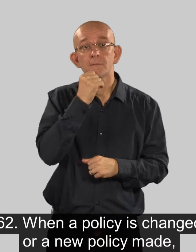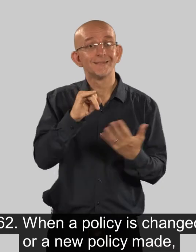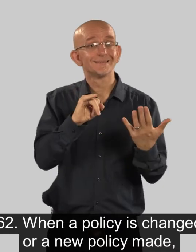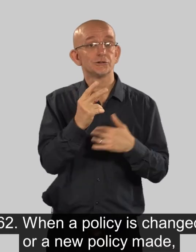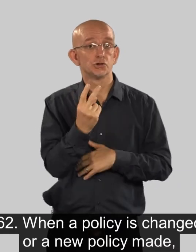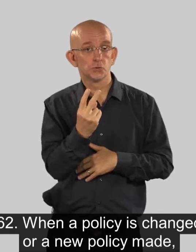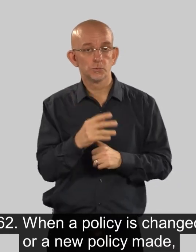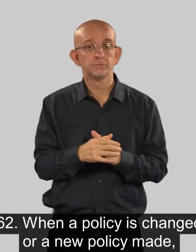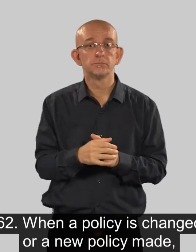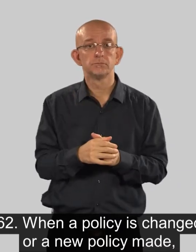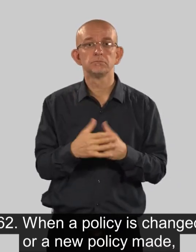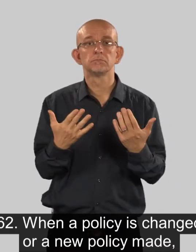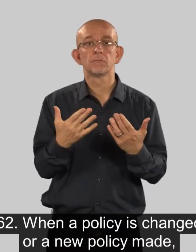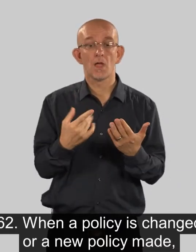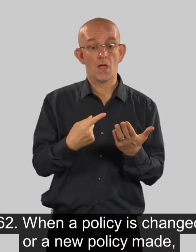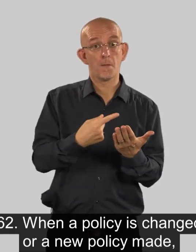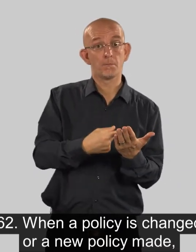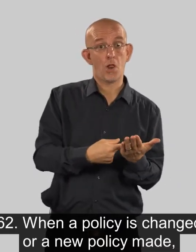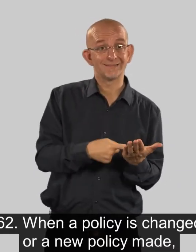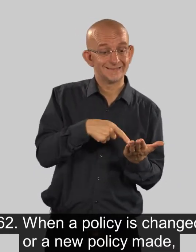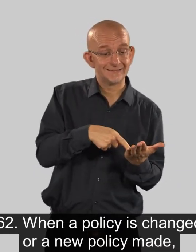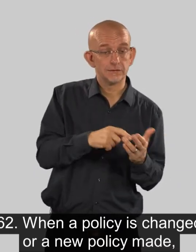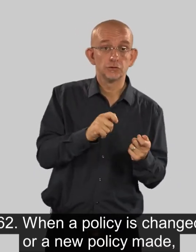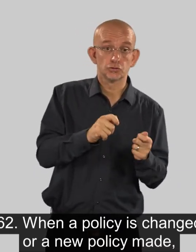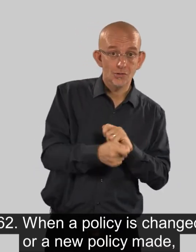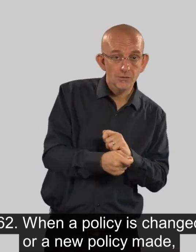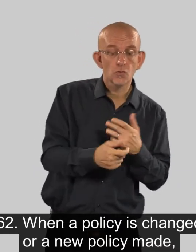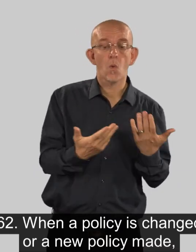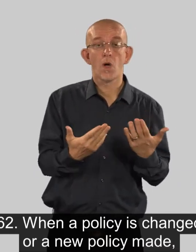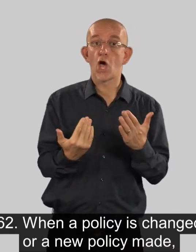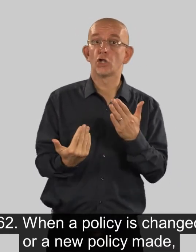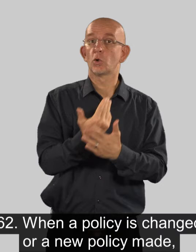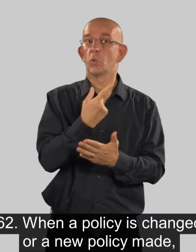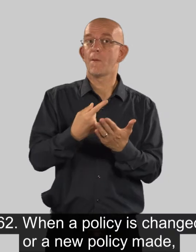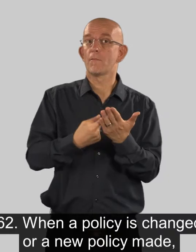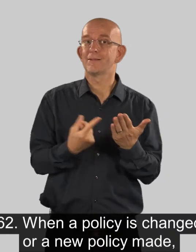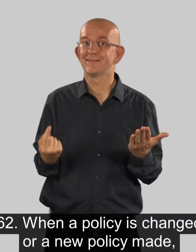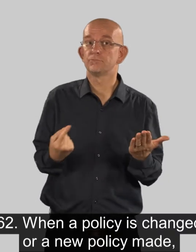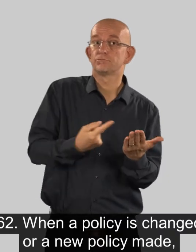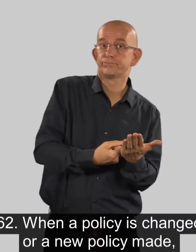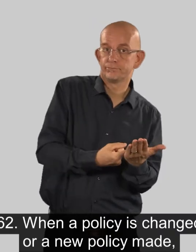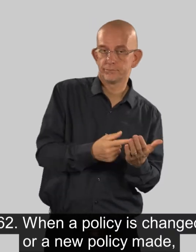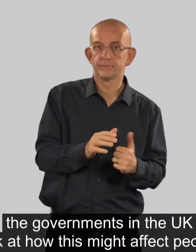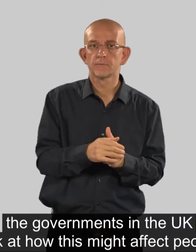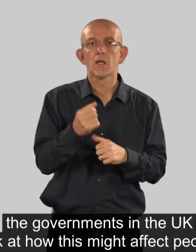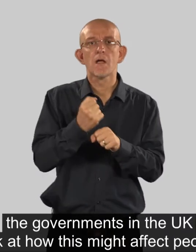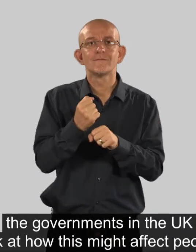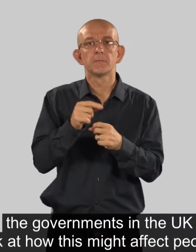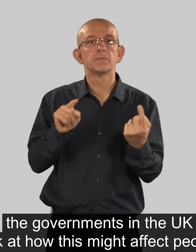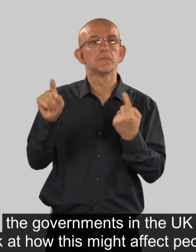62. When a policy is changed or a new policy made, the governments in the UK look at how